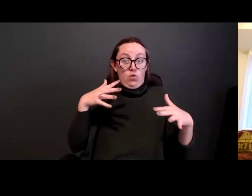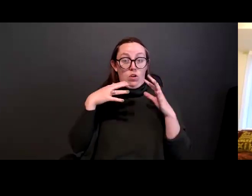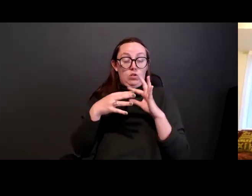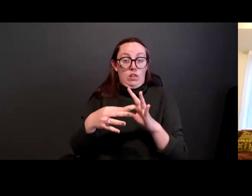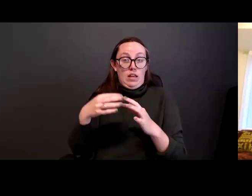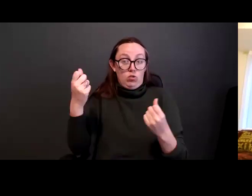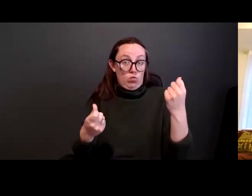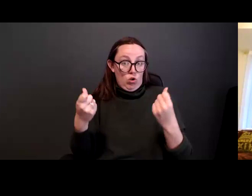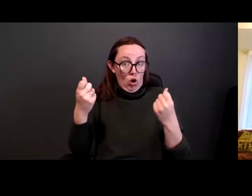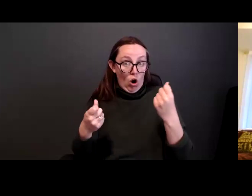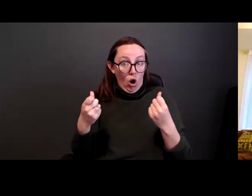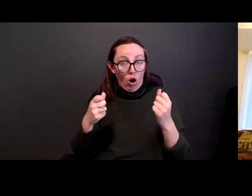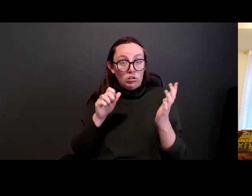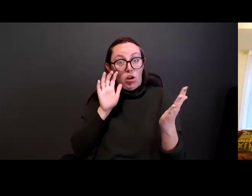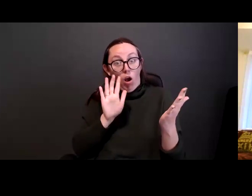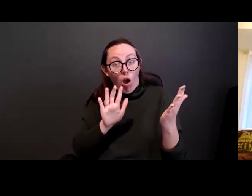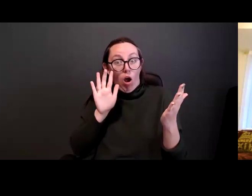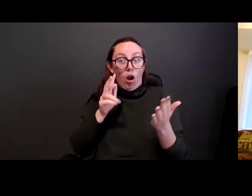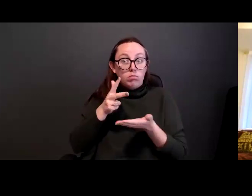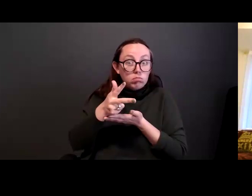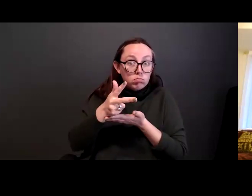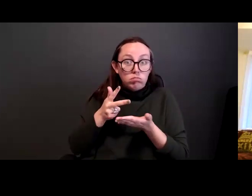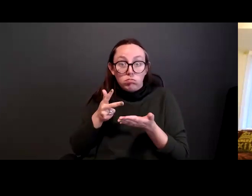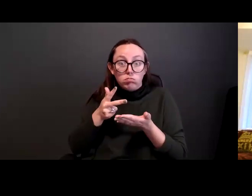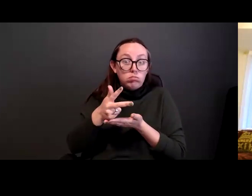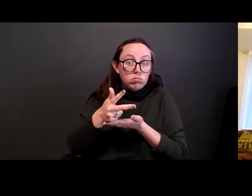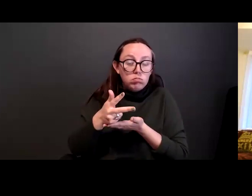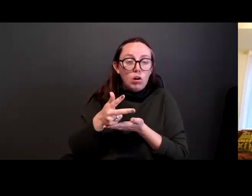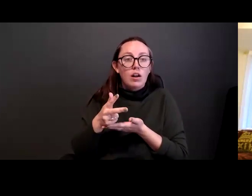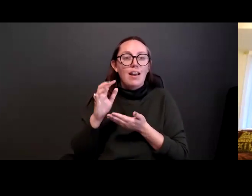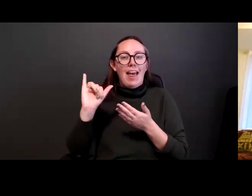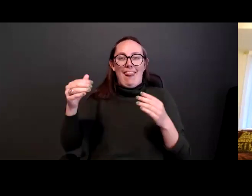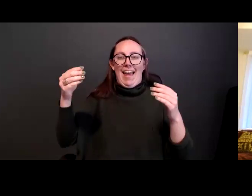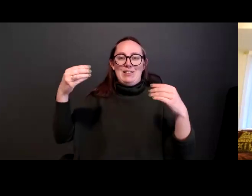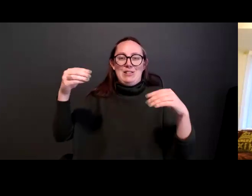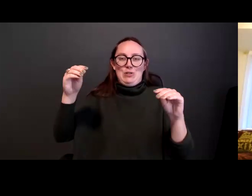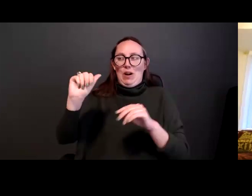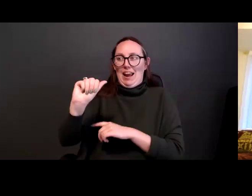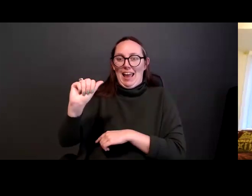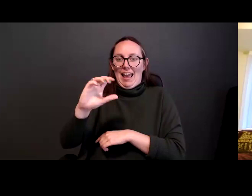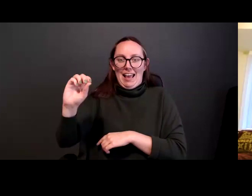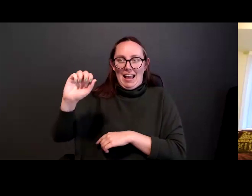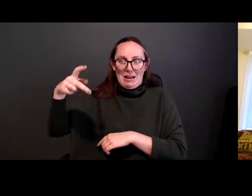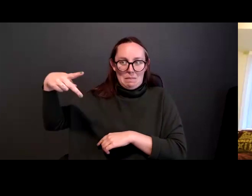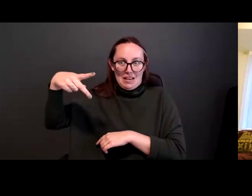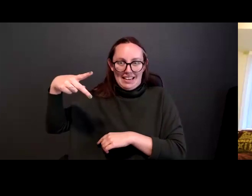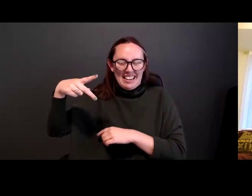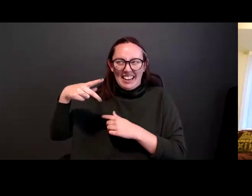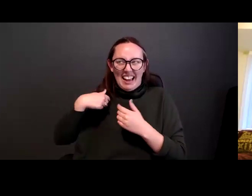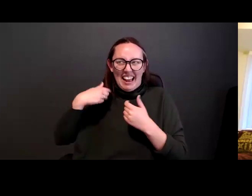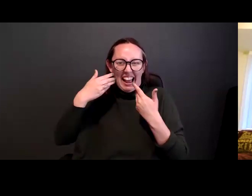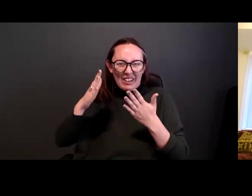Mm-hmm. I don't know how to get the sound of the A and P, maybe an old announcer or the